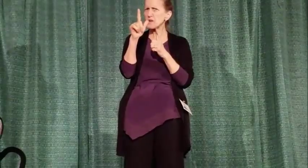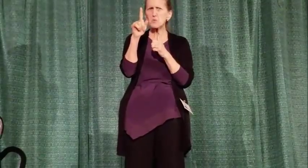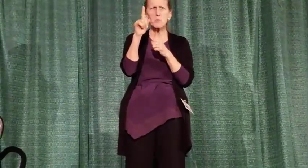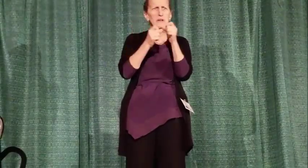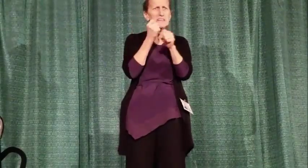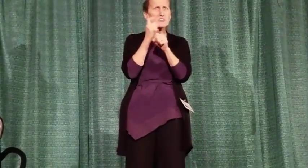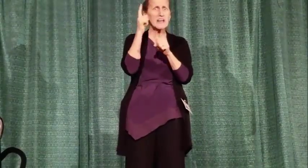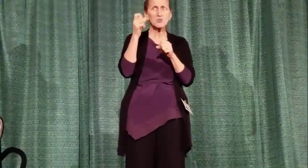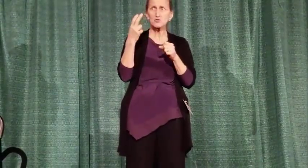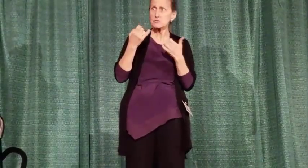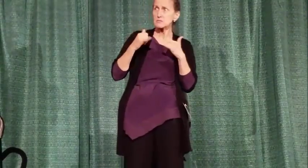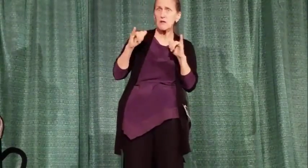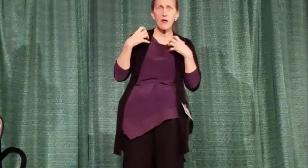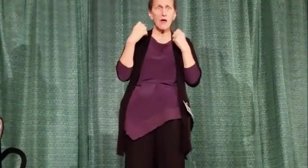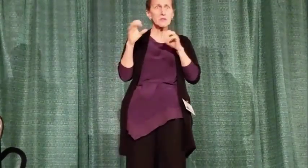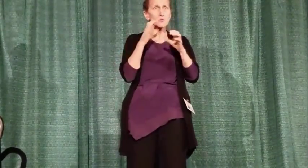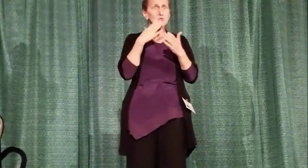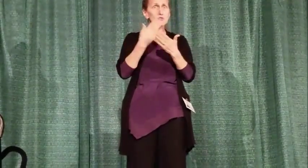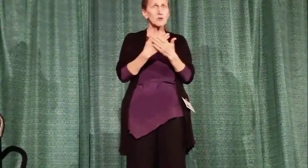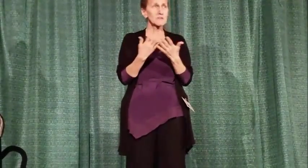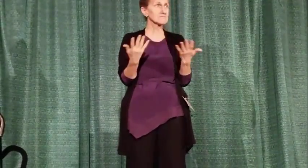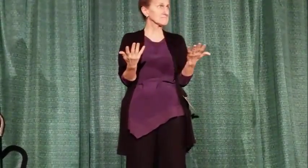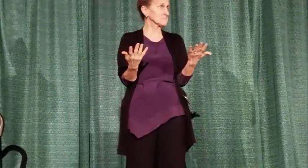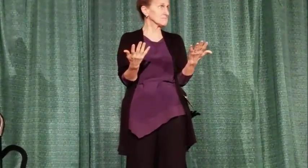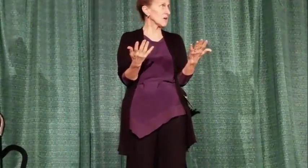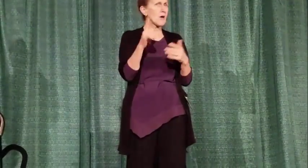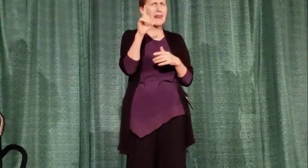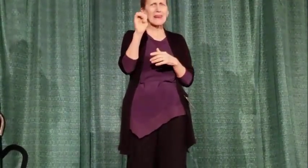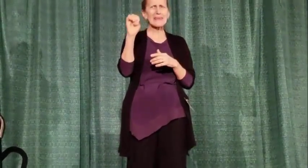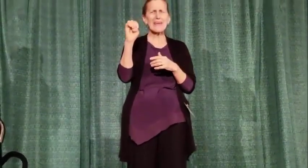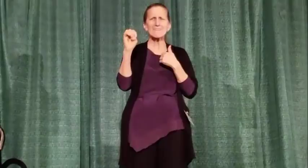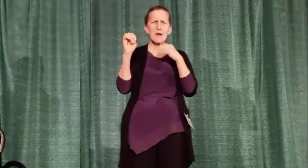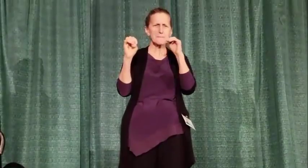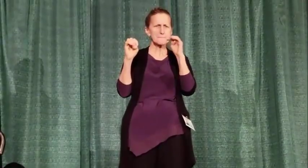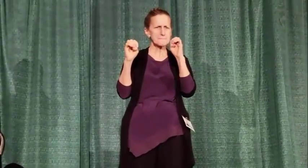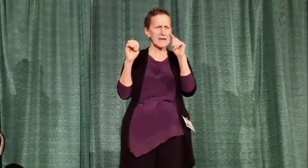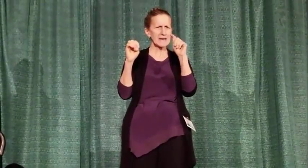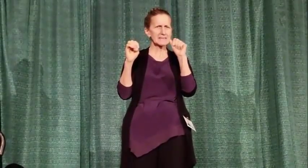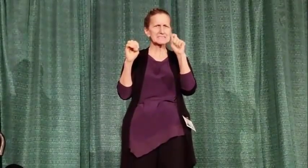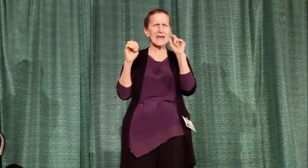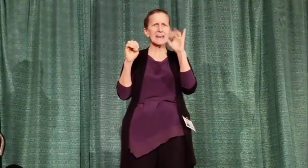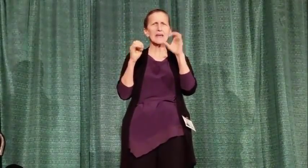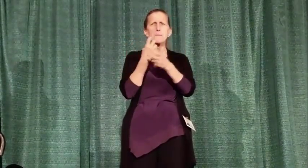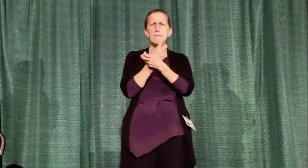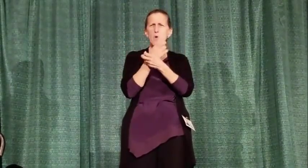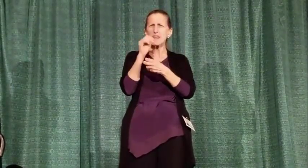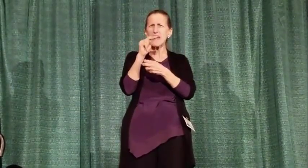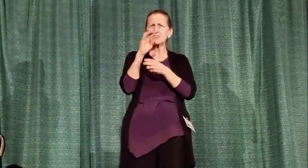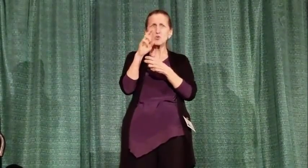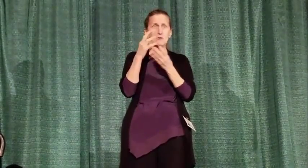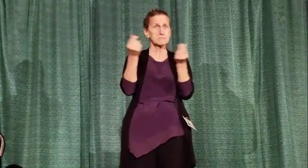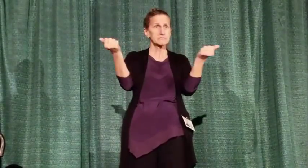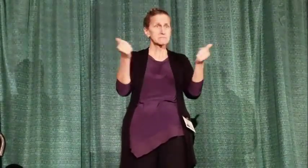21 years later. She's still doing healthy, doing great. Right? Or Lee with metastatic breast cancer gone to her bones that cleared